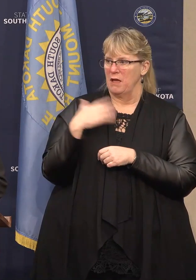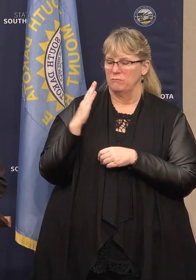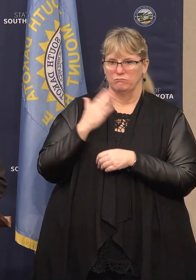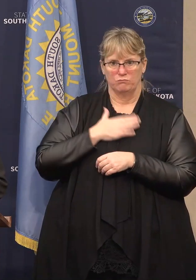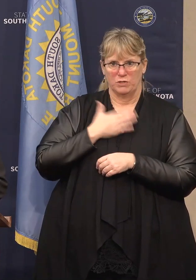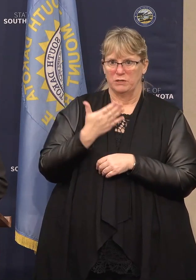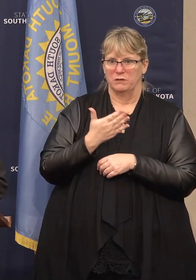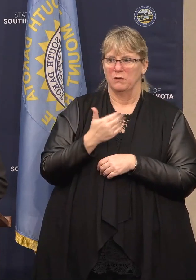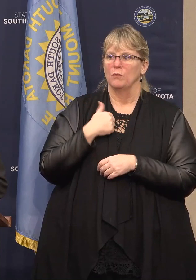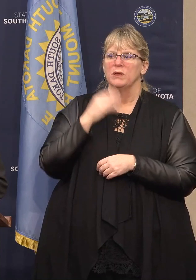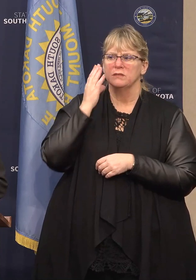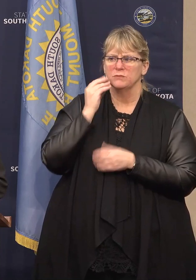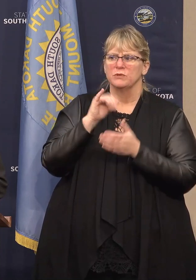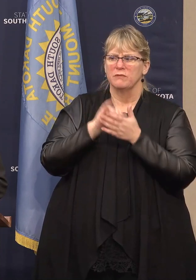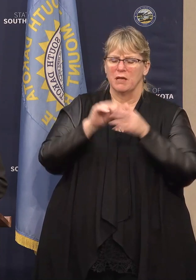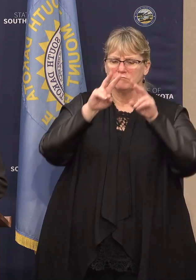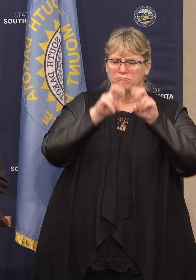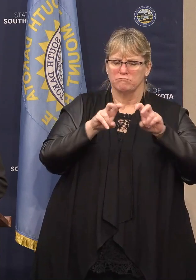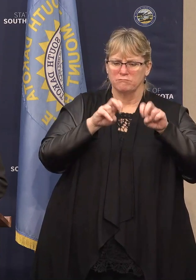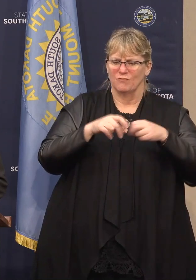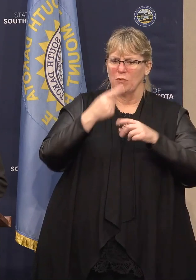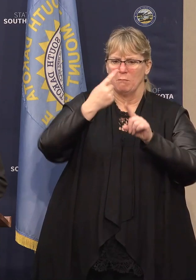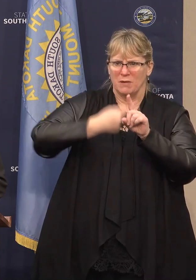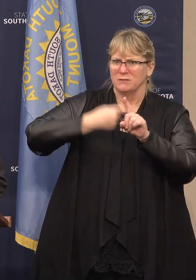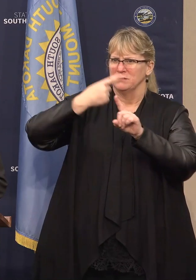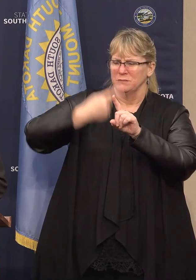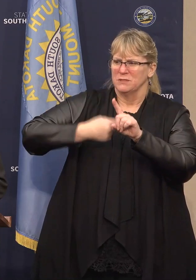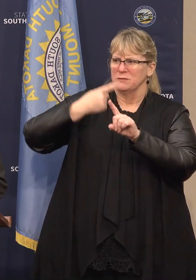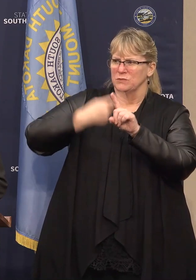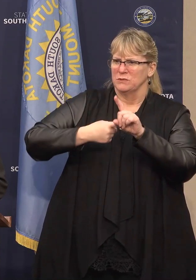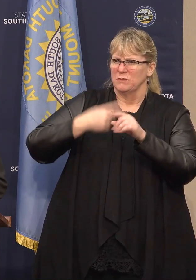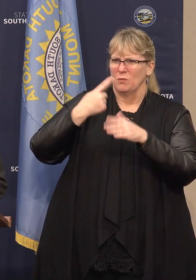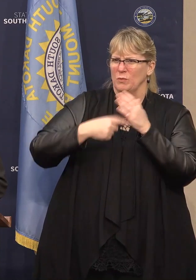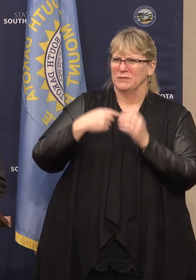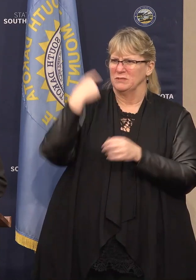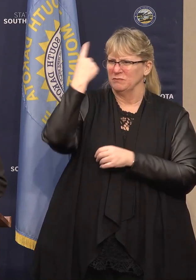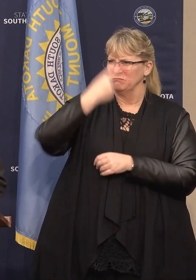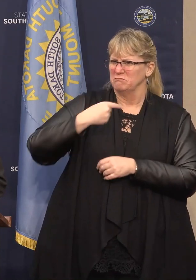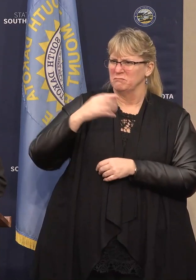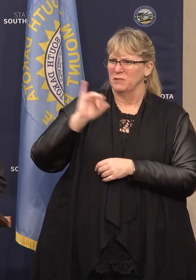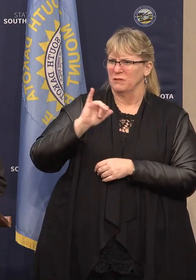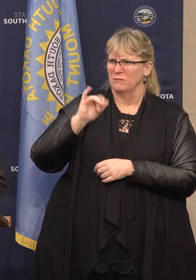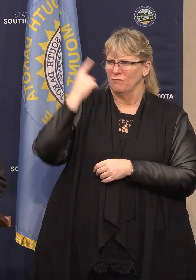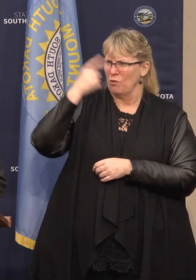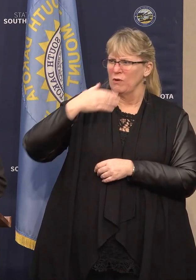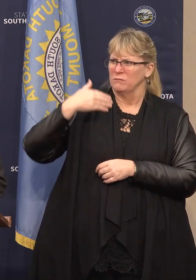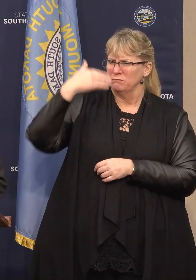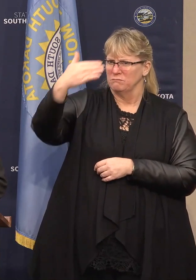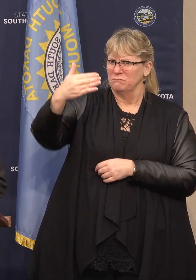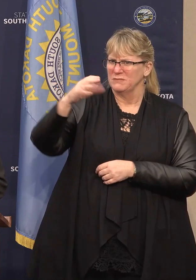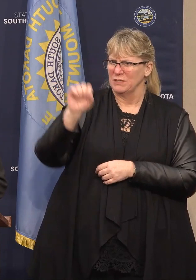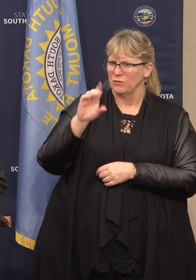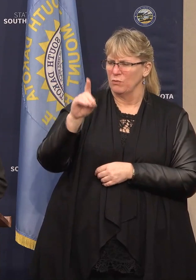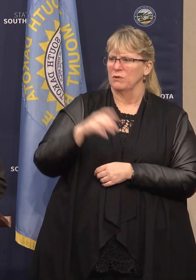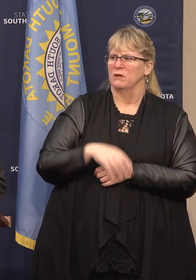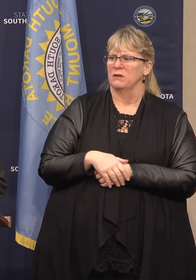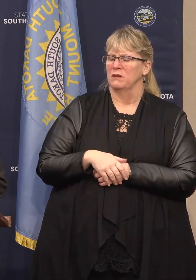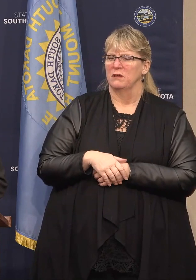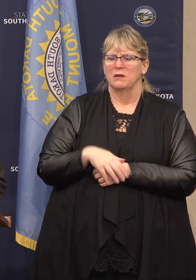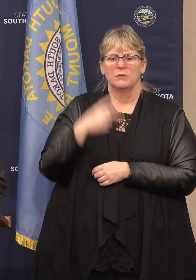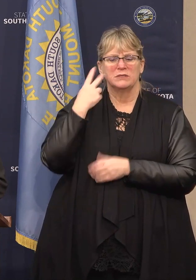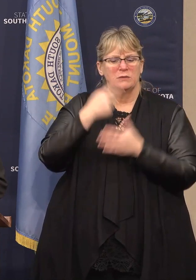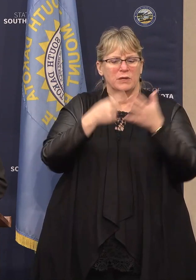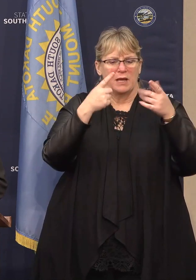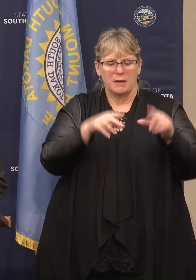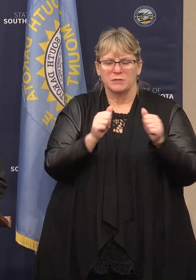And we went through this analysis for many, many months, seeing what the future looks like for South Dakota. We'll watch that bill, we'll watch the debate that